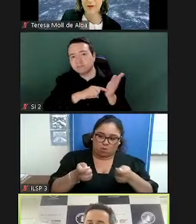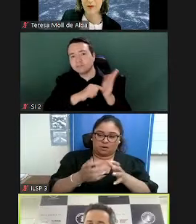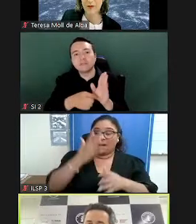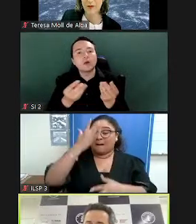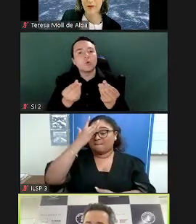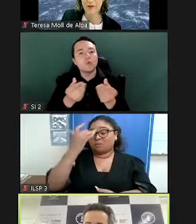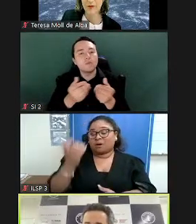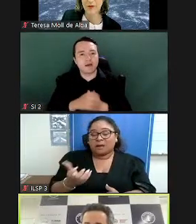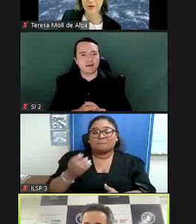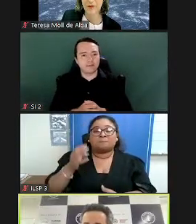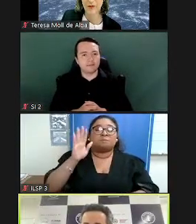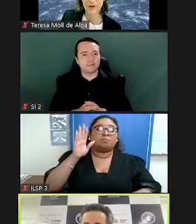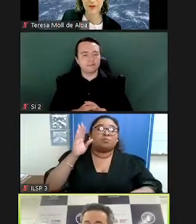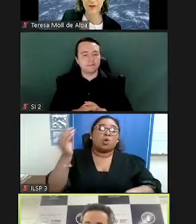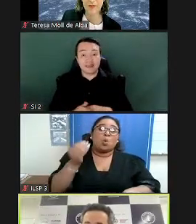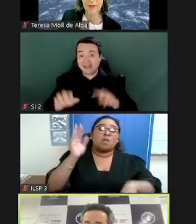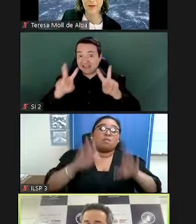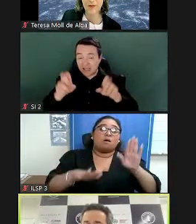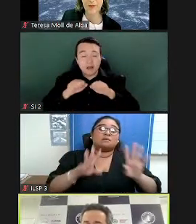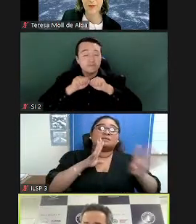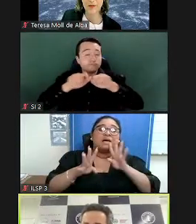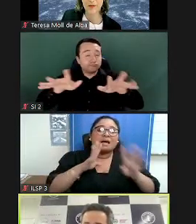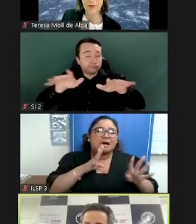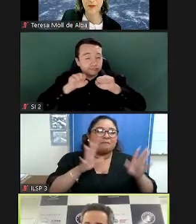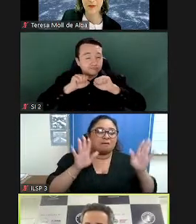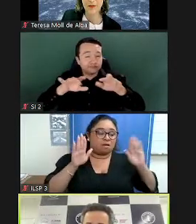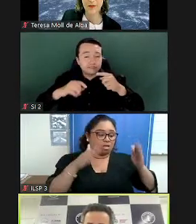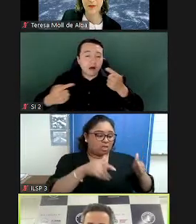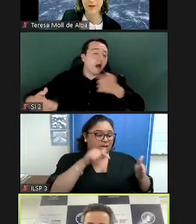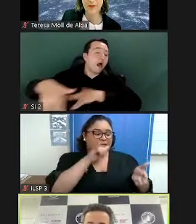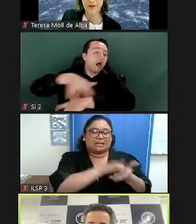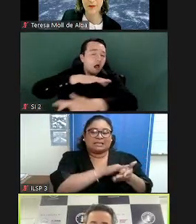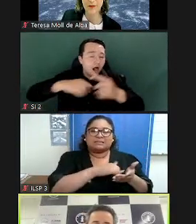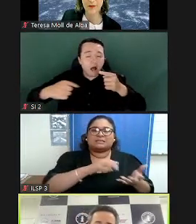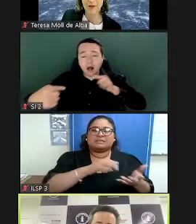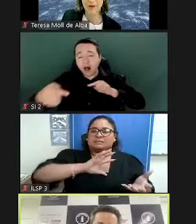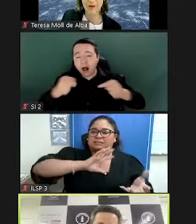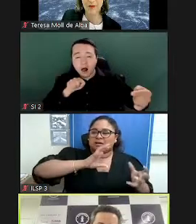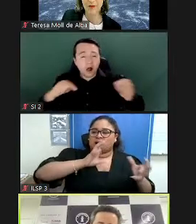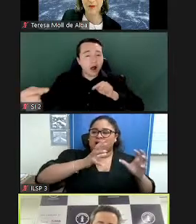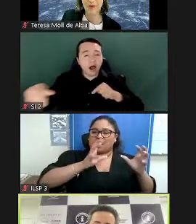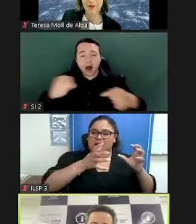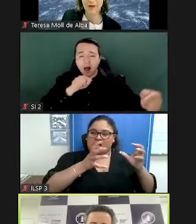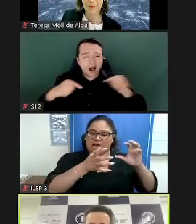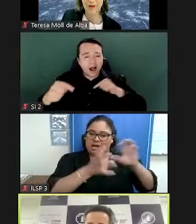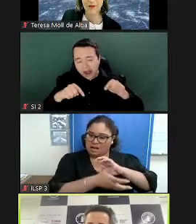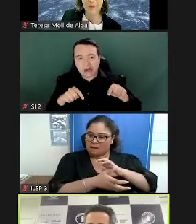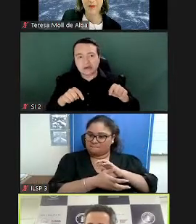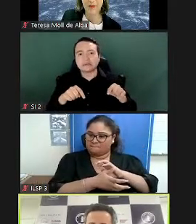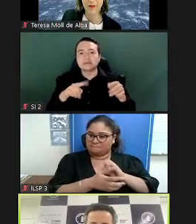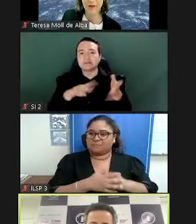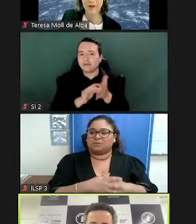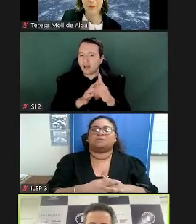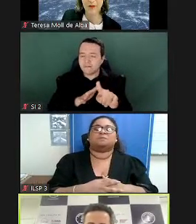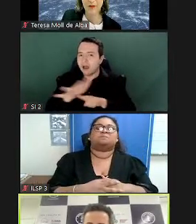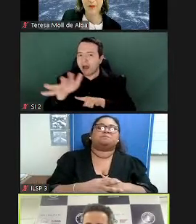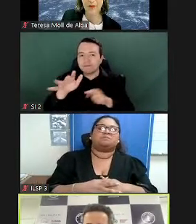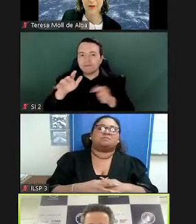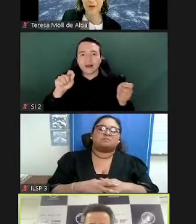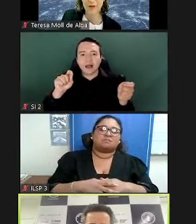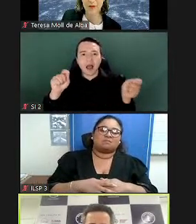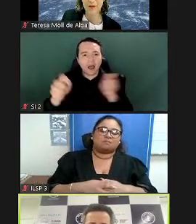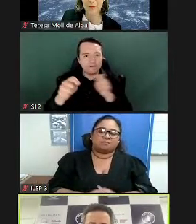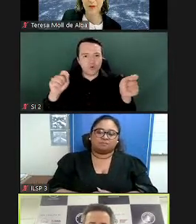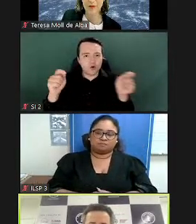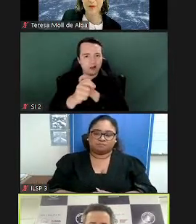people because whenever you talk about things the things move around and they generate changes and